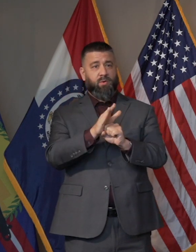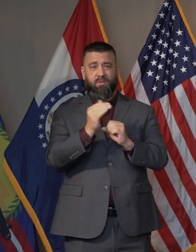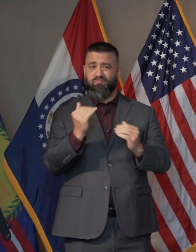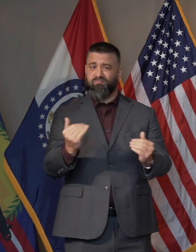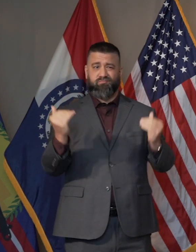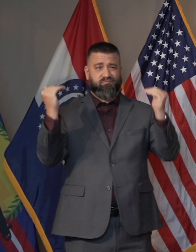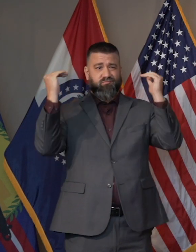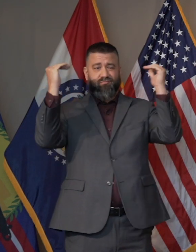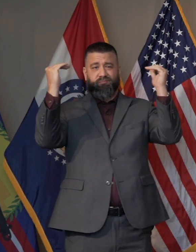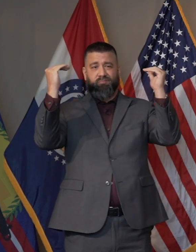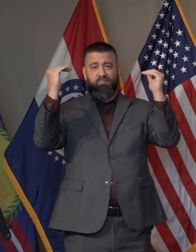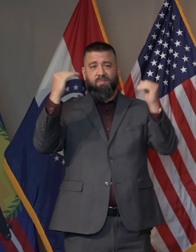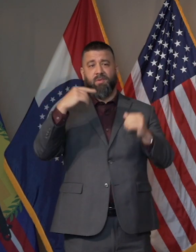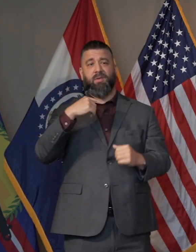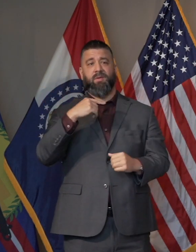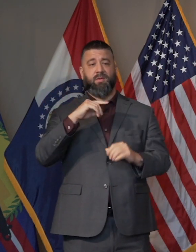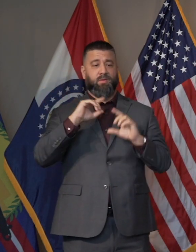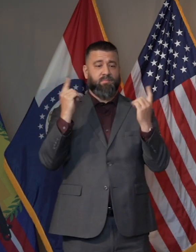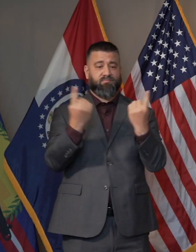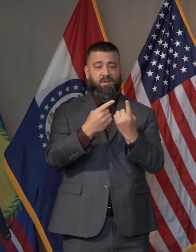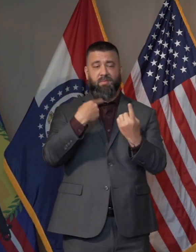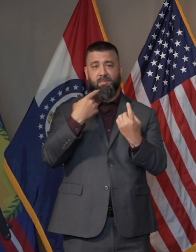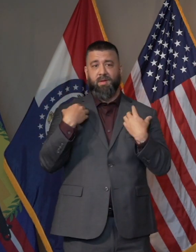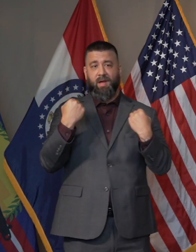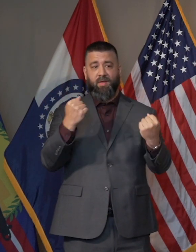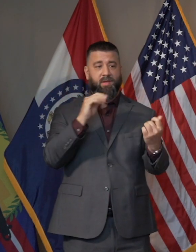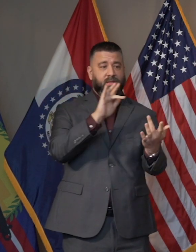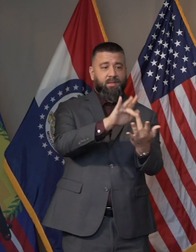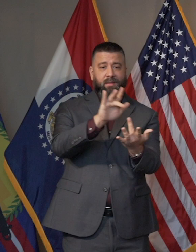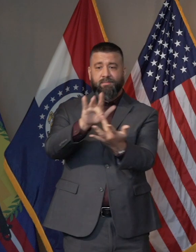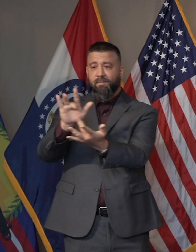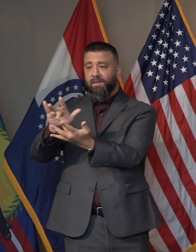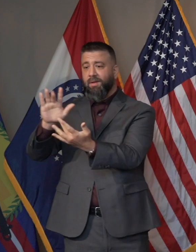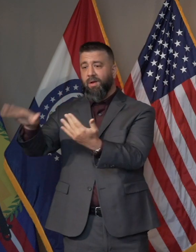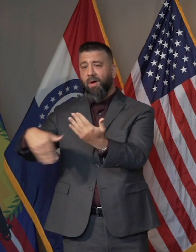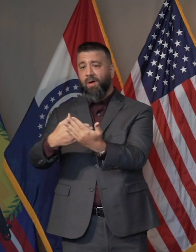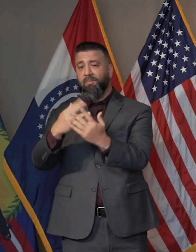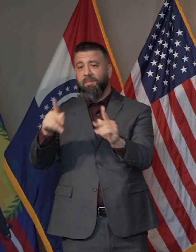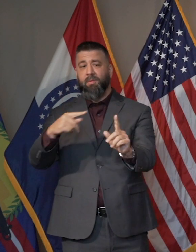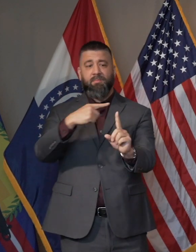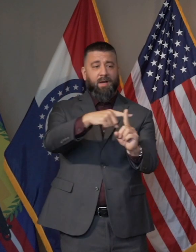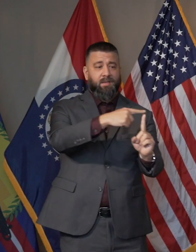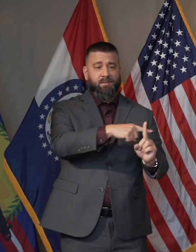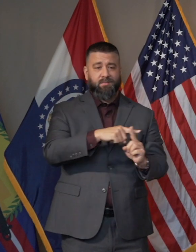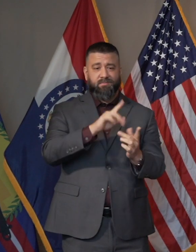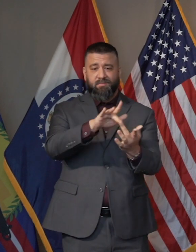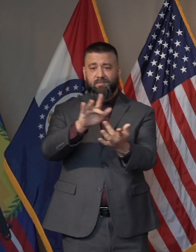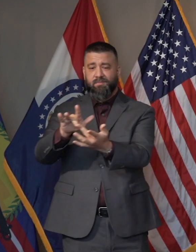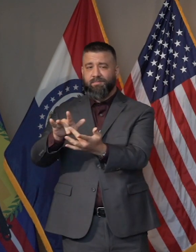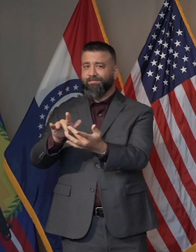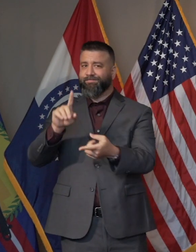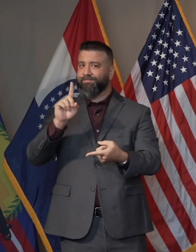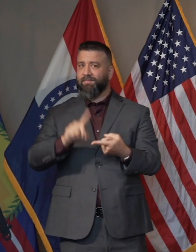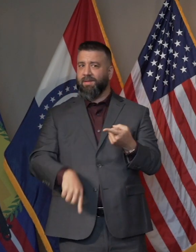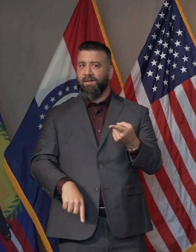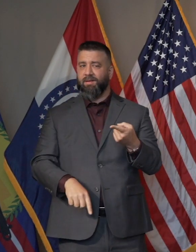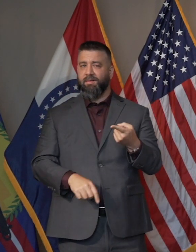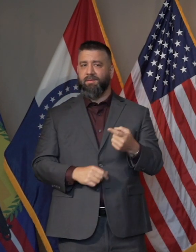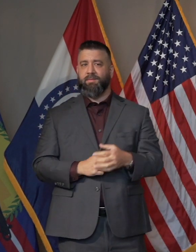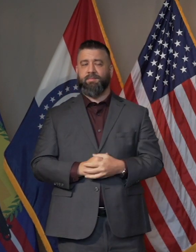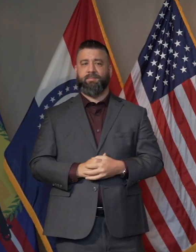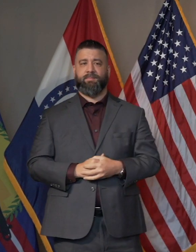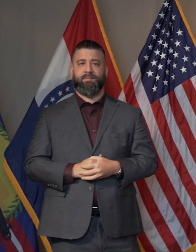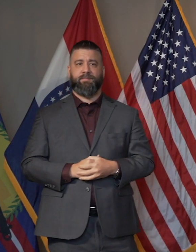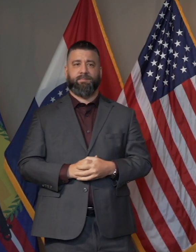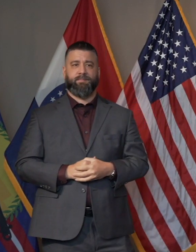Department of Public Health will not possibly be able to contact everyone who has tested positive with COVID-19 or everyone who has been